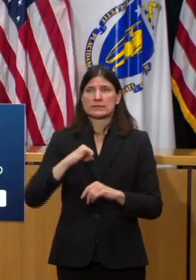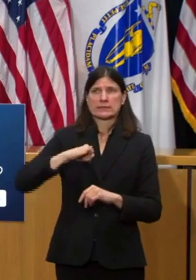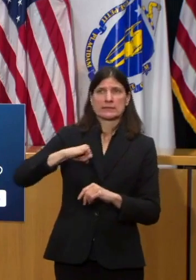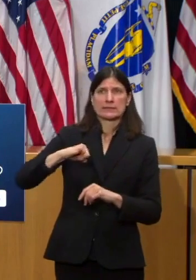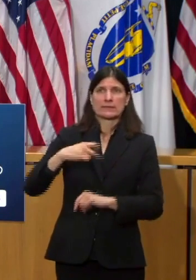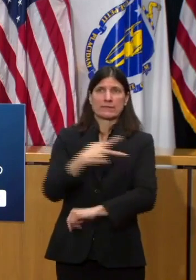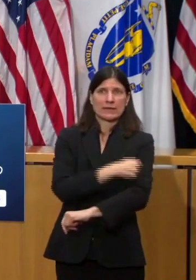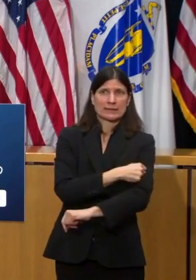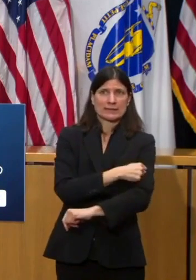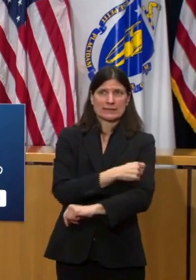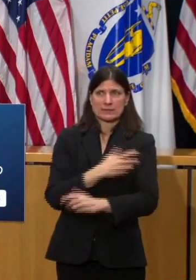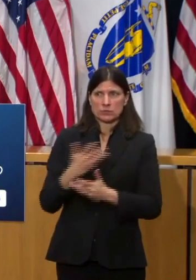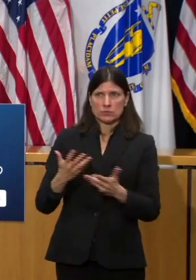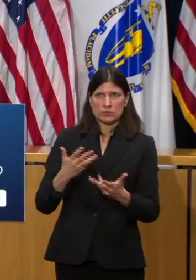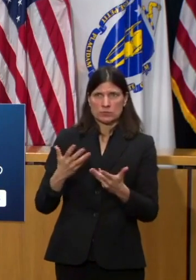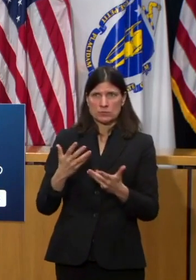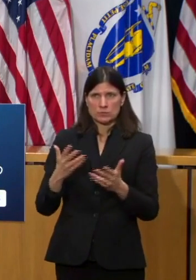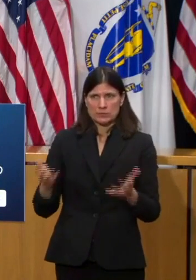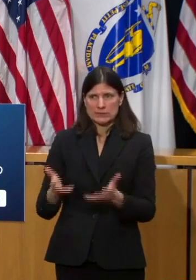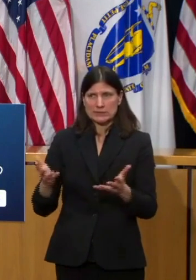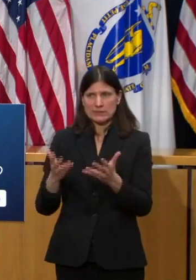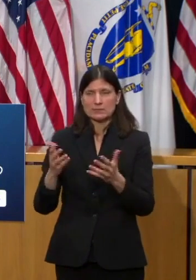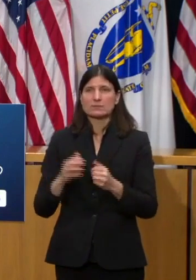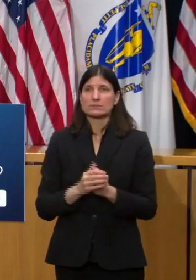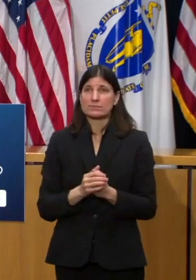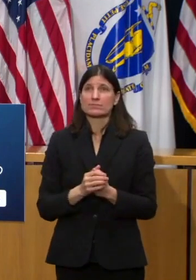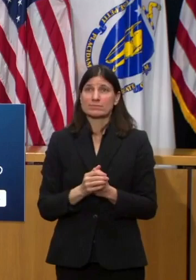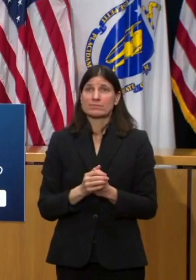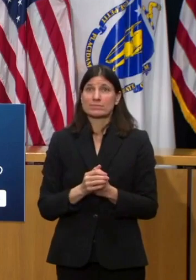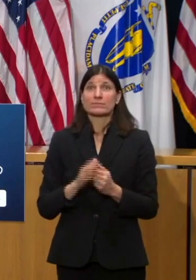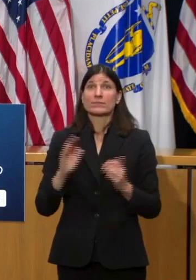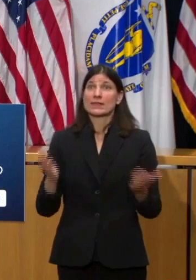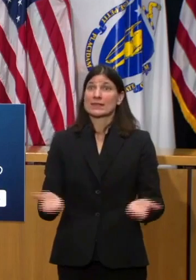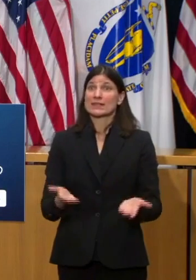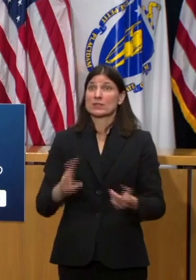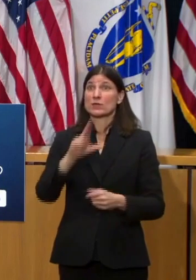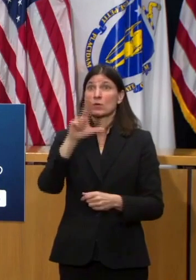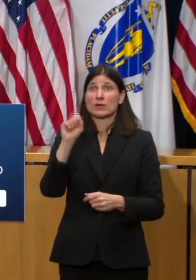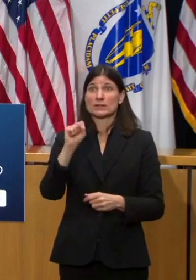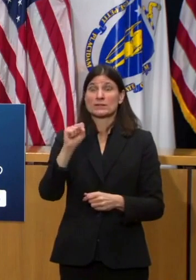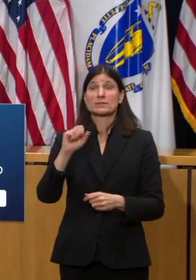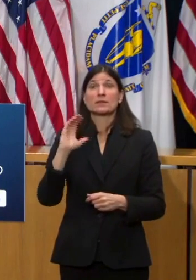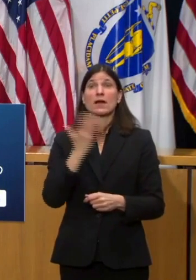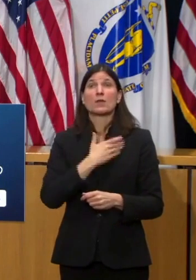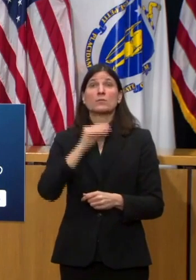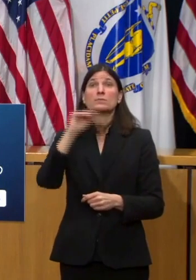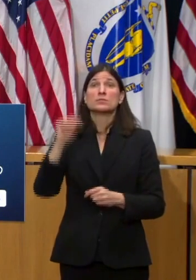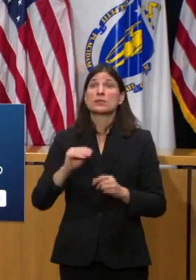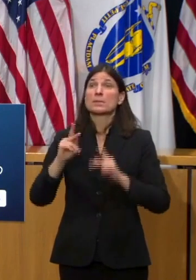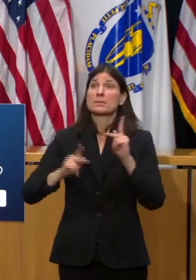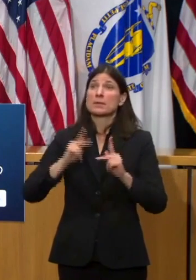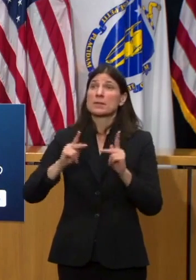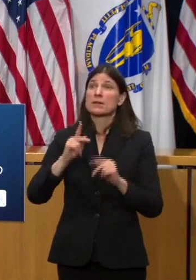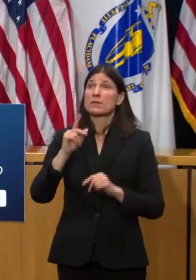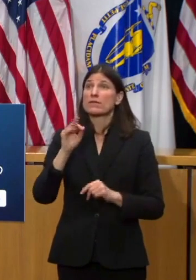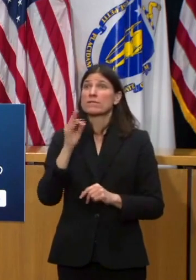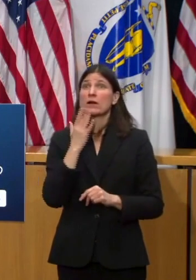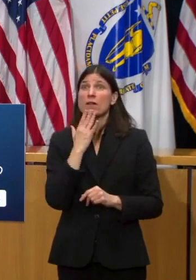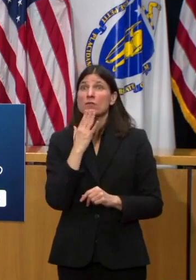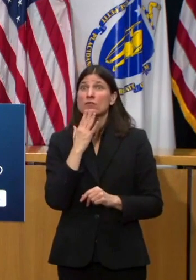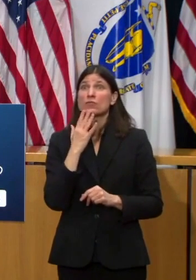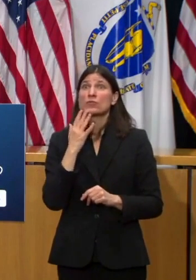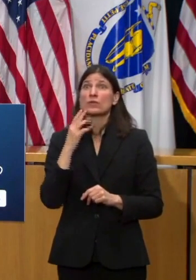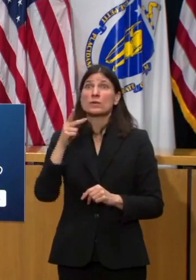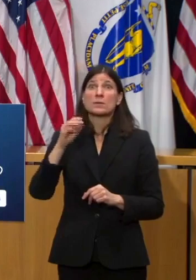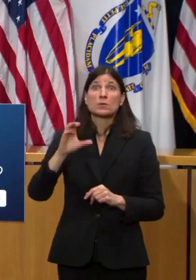the population that's black, percent of the population that's Asian, percent of the population that's Latinx, our numbers are better than the